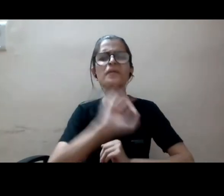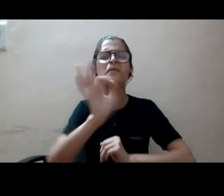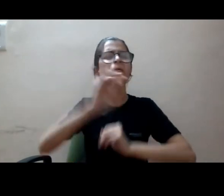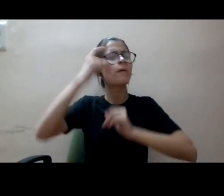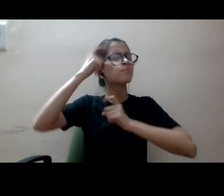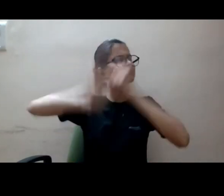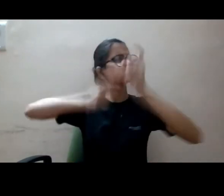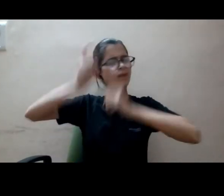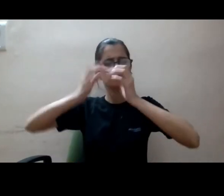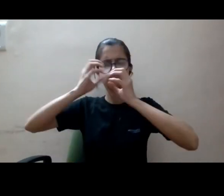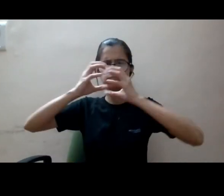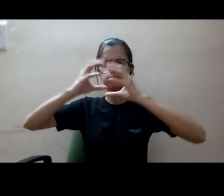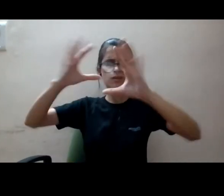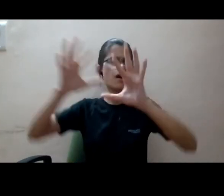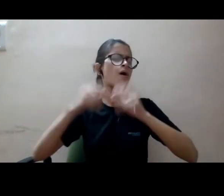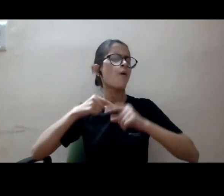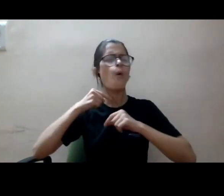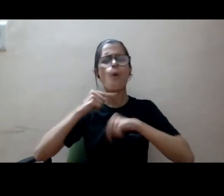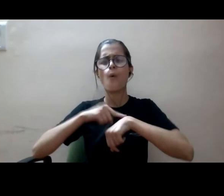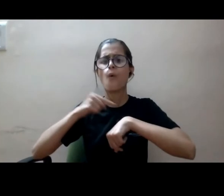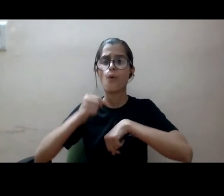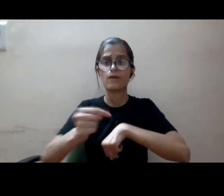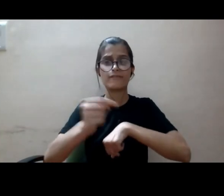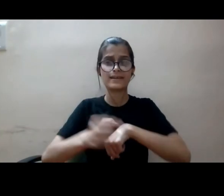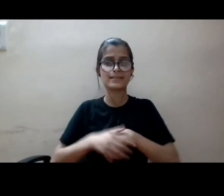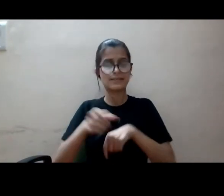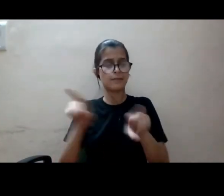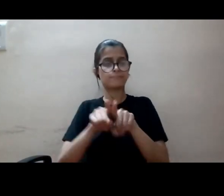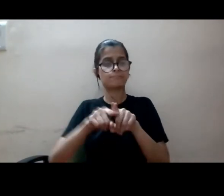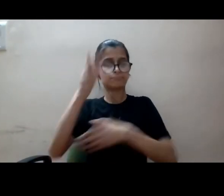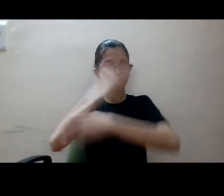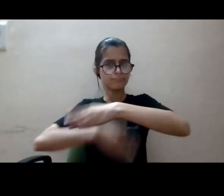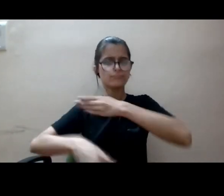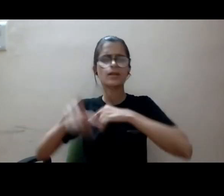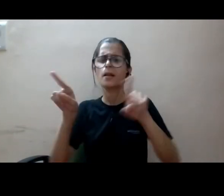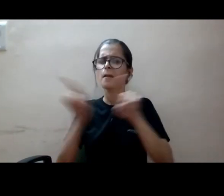right? So we're problem solvers, the disabled.